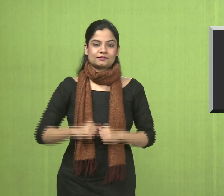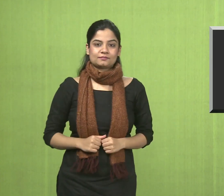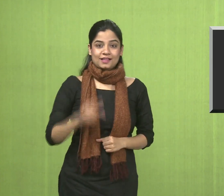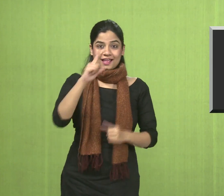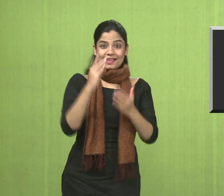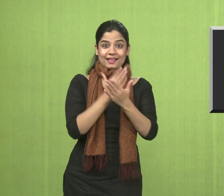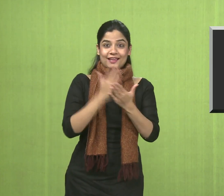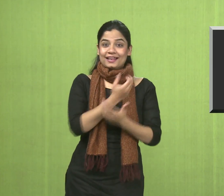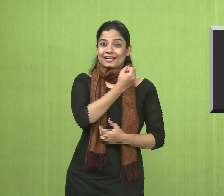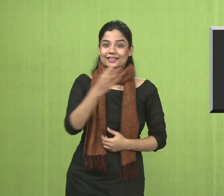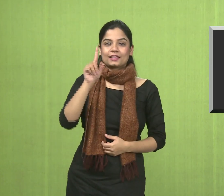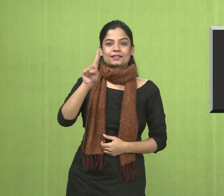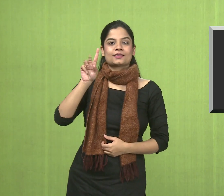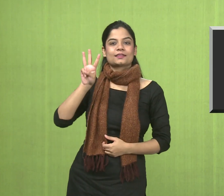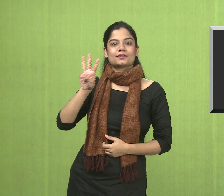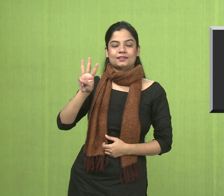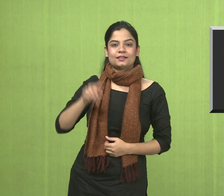Science, lesson number 13,